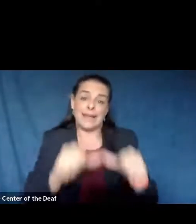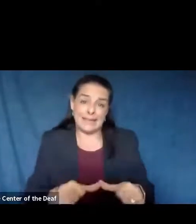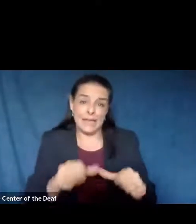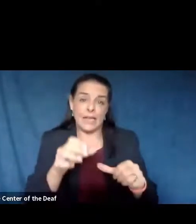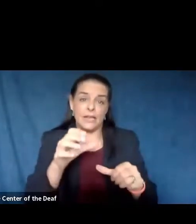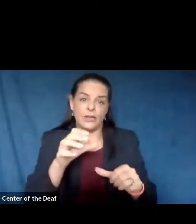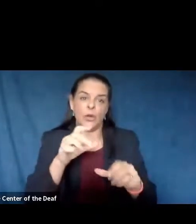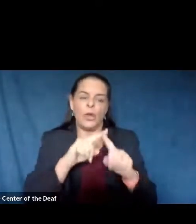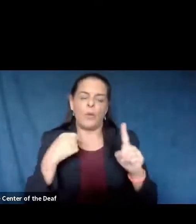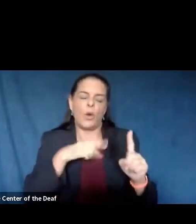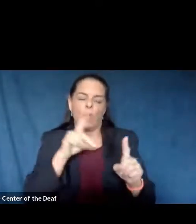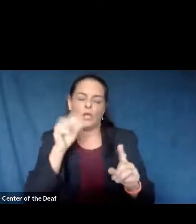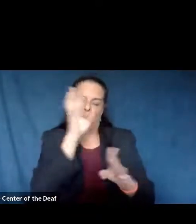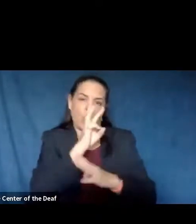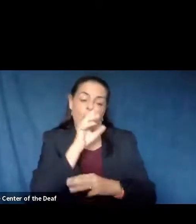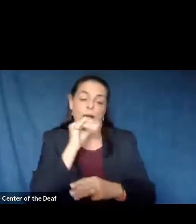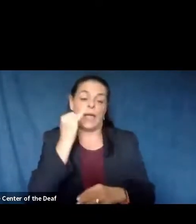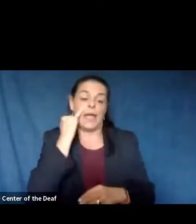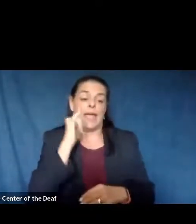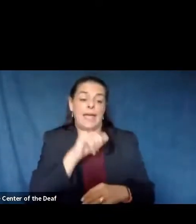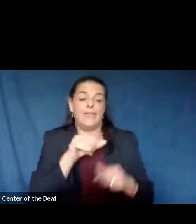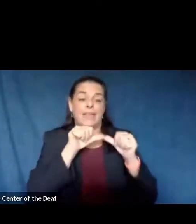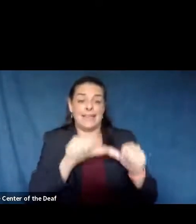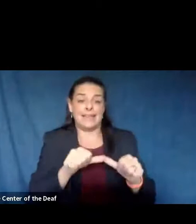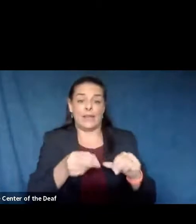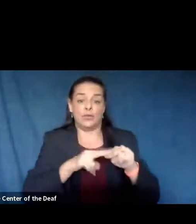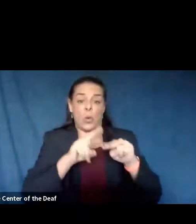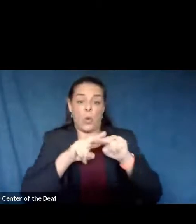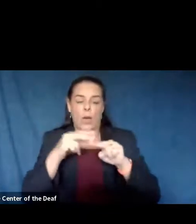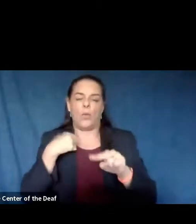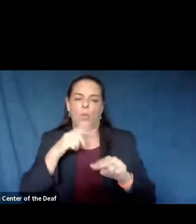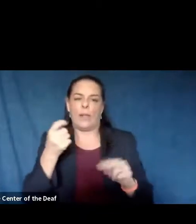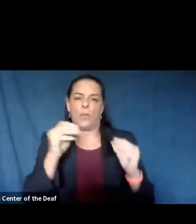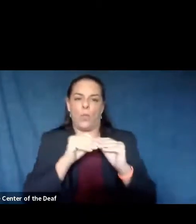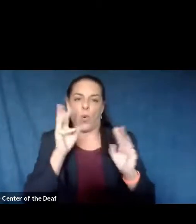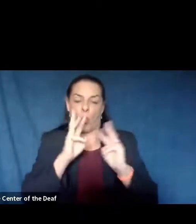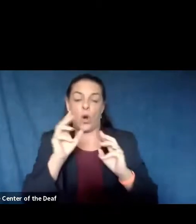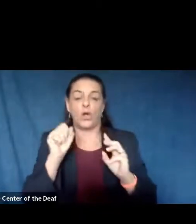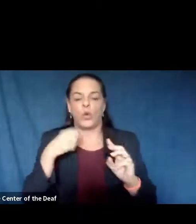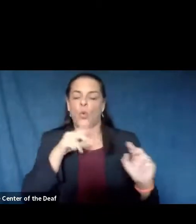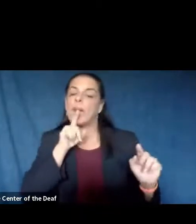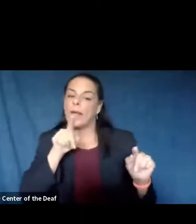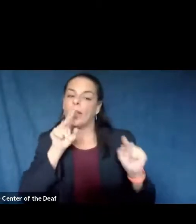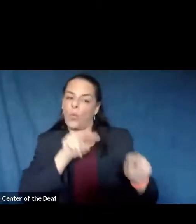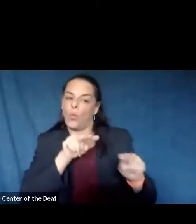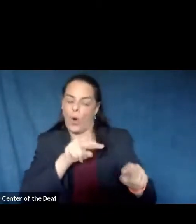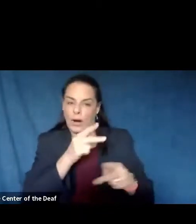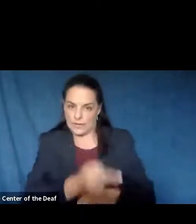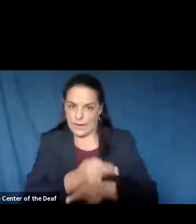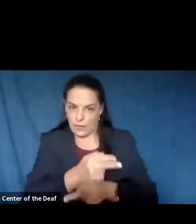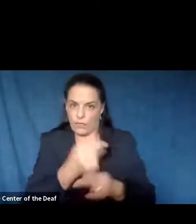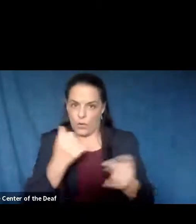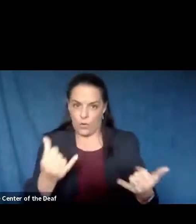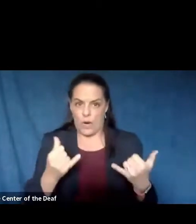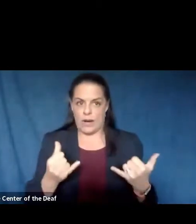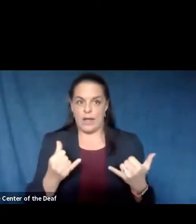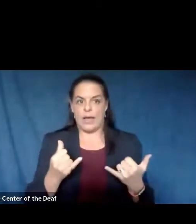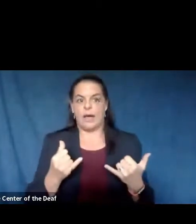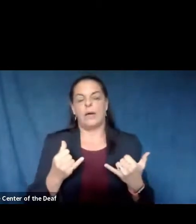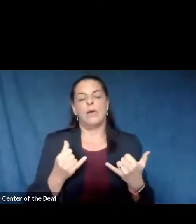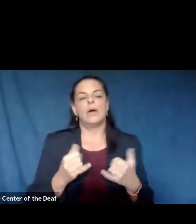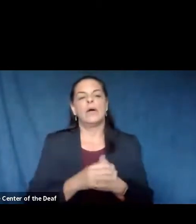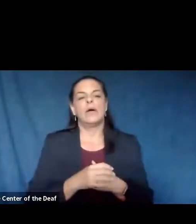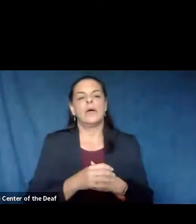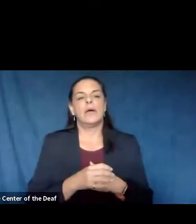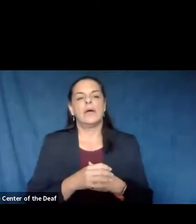But we worry about that. So if the trend continues to go up, that would be more worrisome. So we are keeping a very, very close eye right now on where that